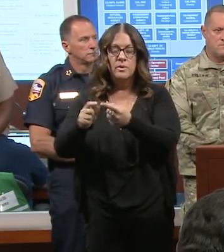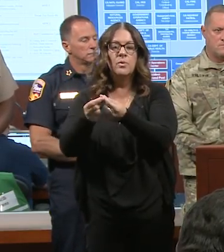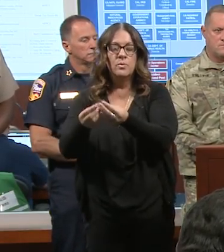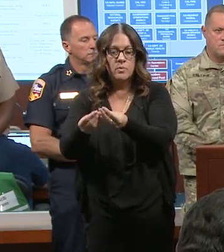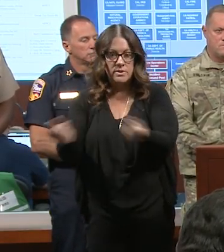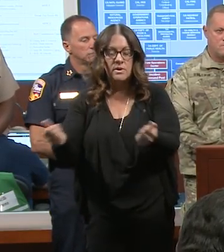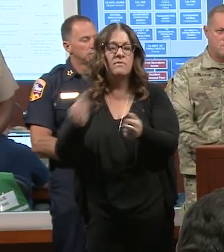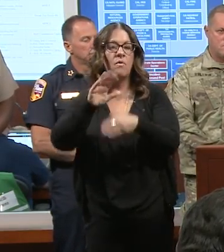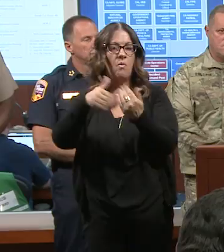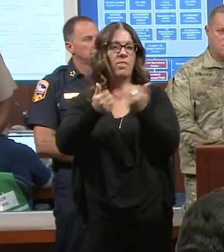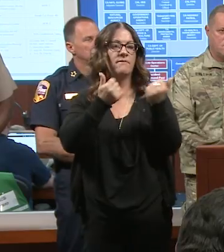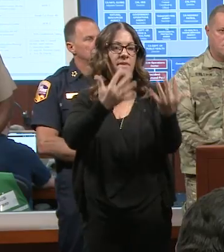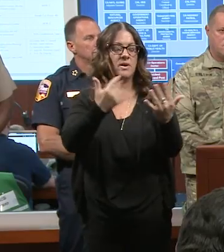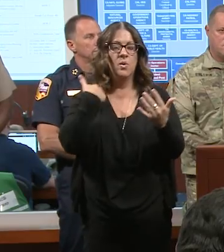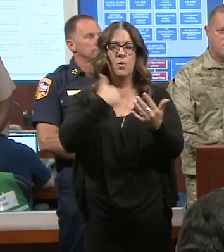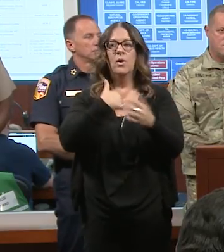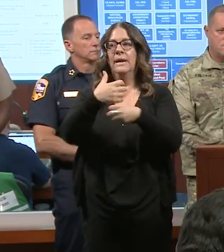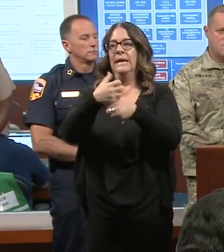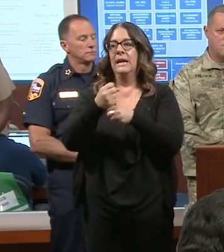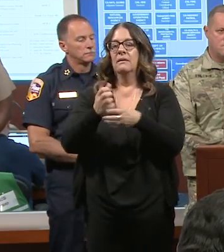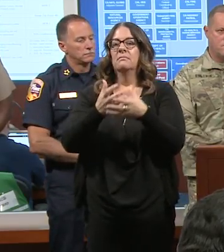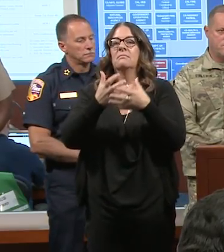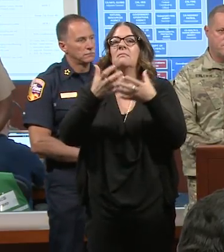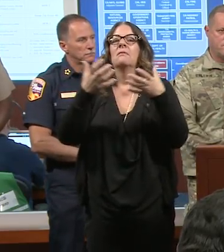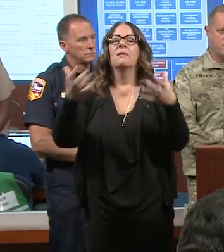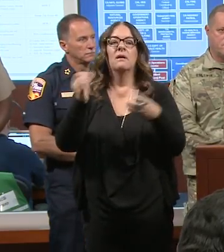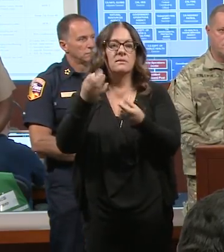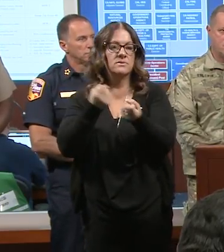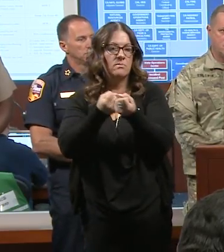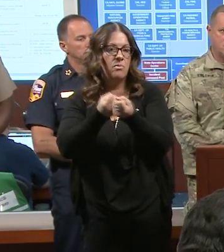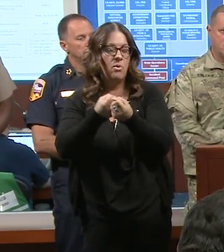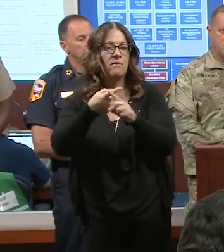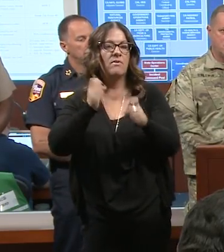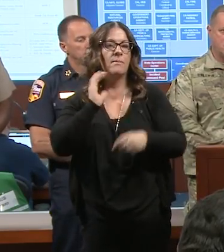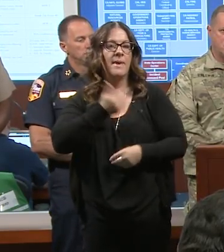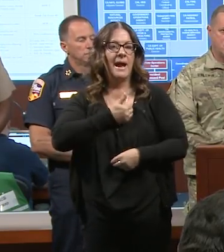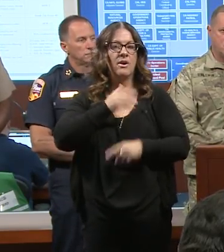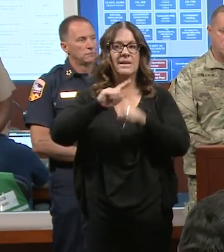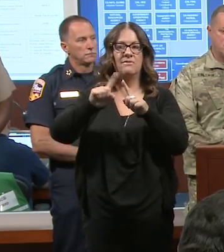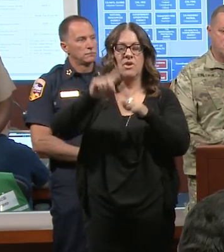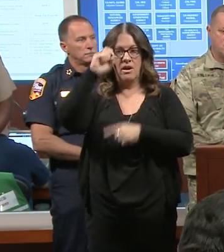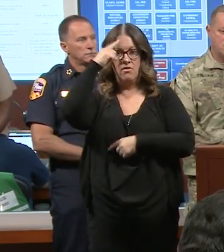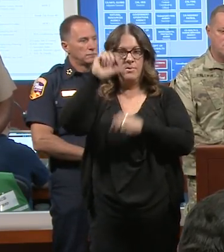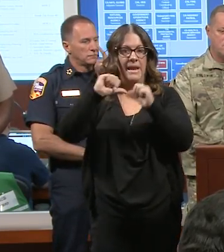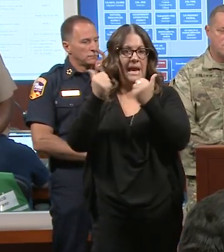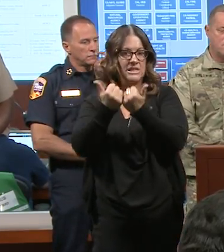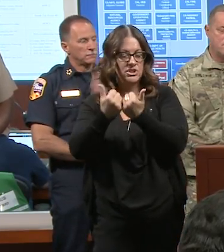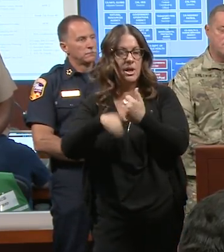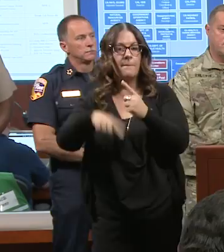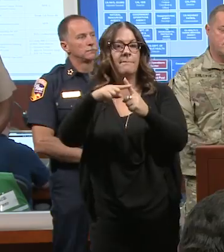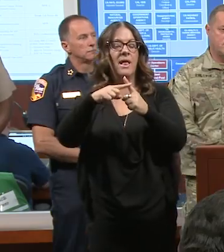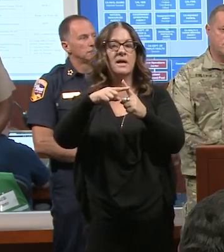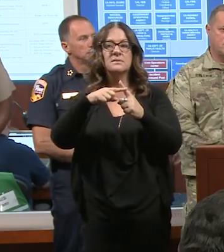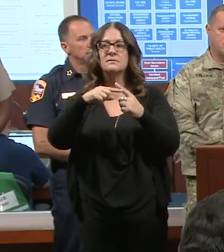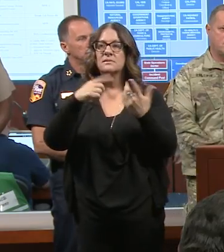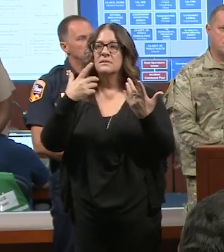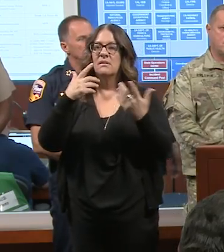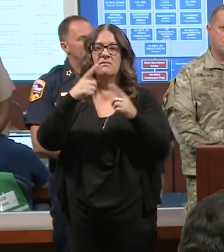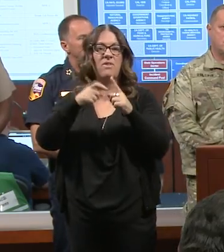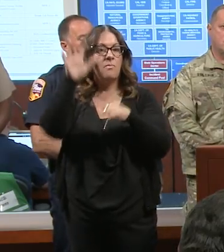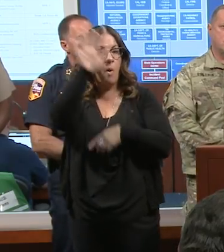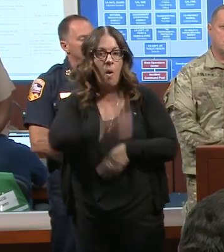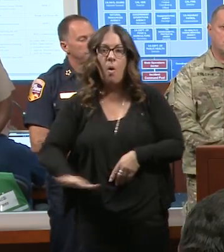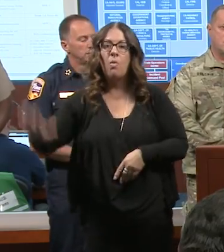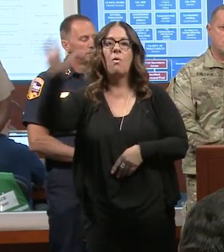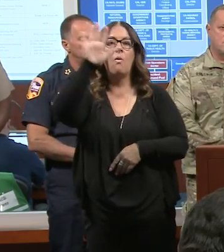of resource support from our local governments and other mutual aid assets from the Mexican border to the Oregon border